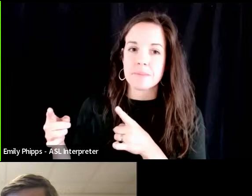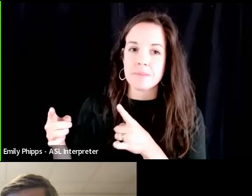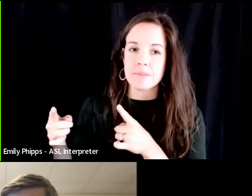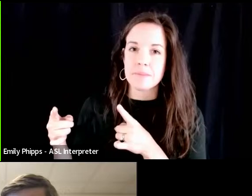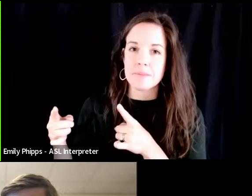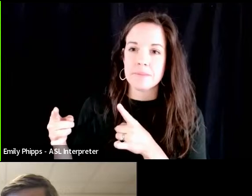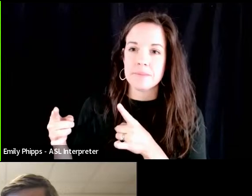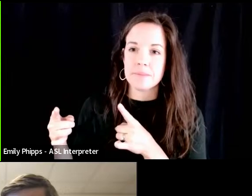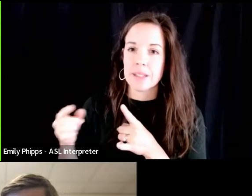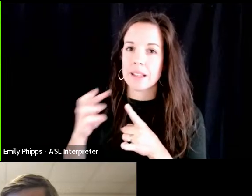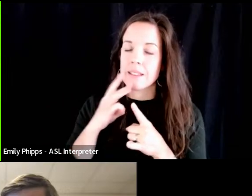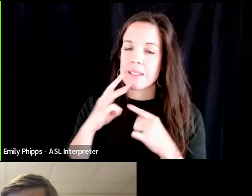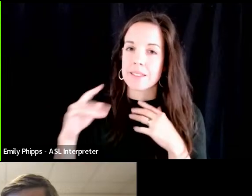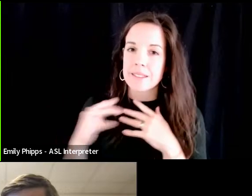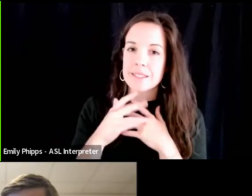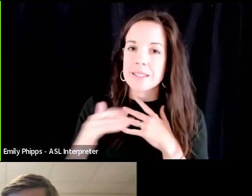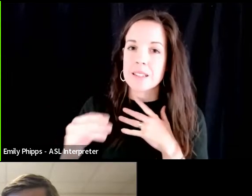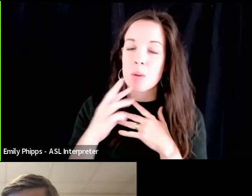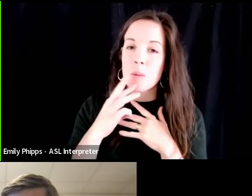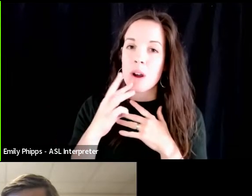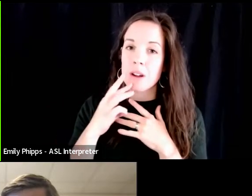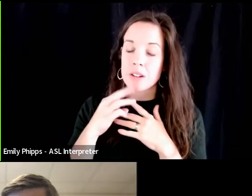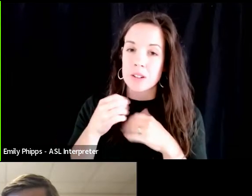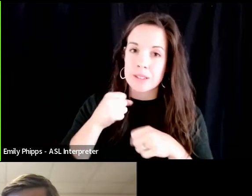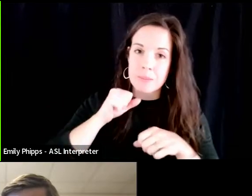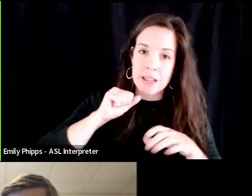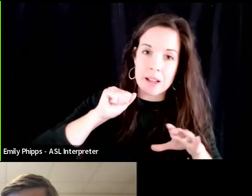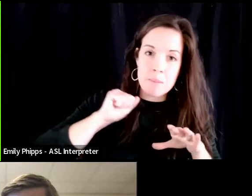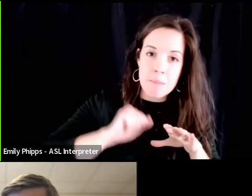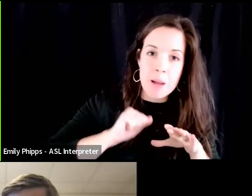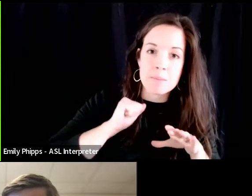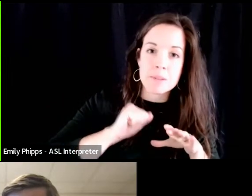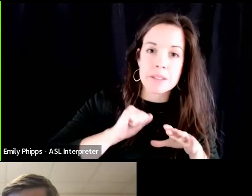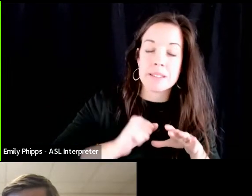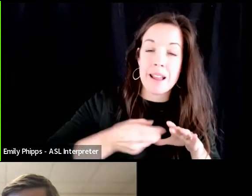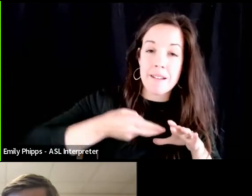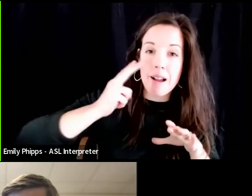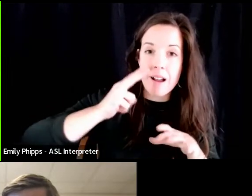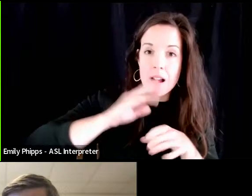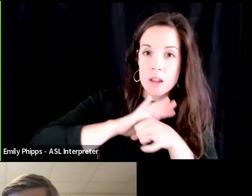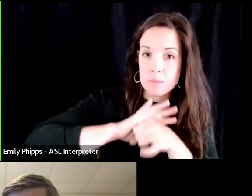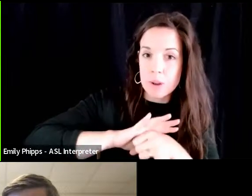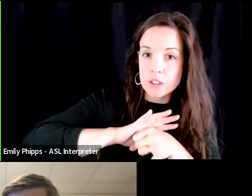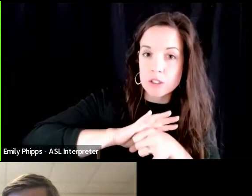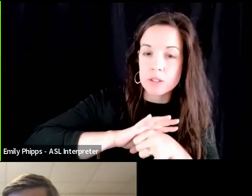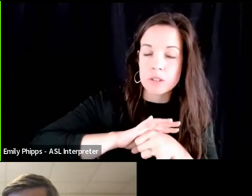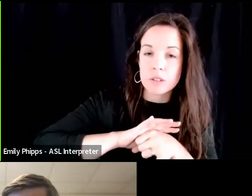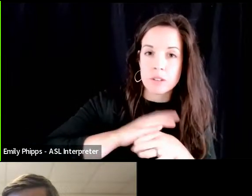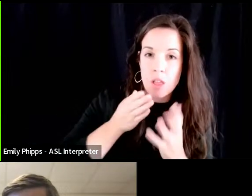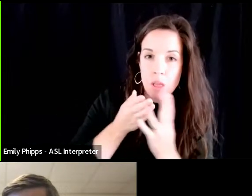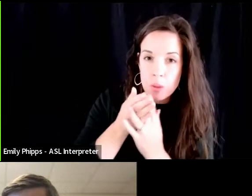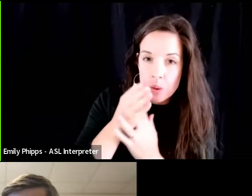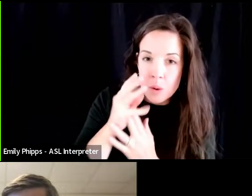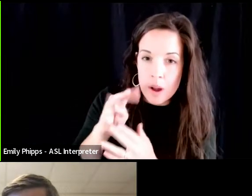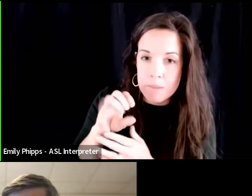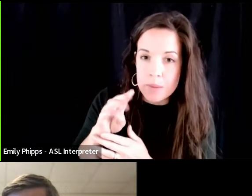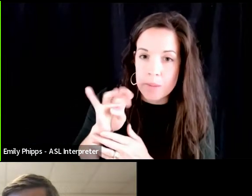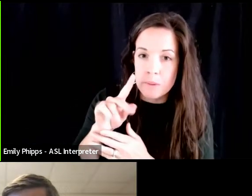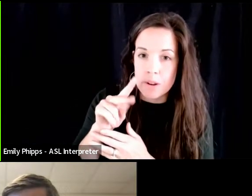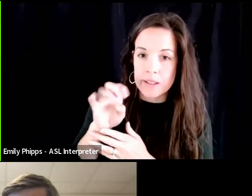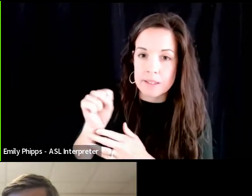the seawater is being pumped at incredibly high pressure through membranes that